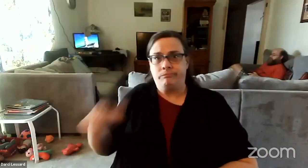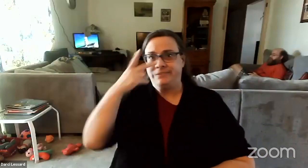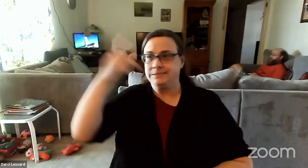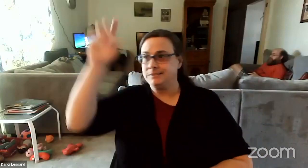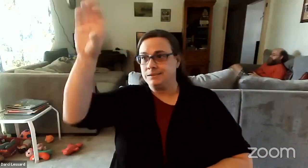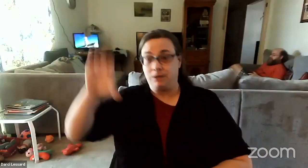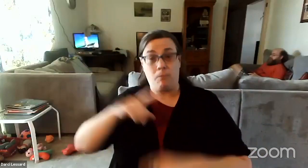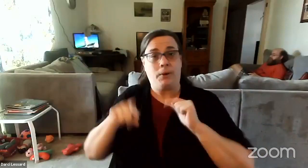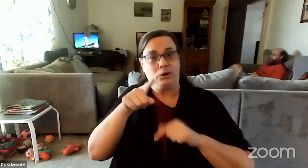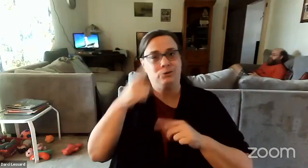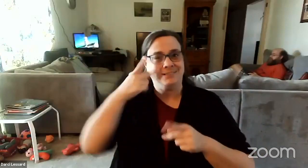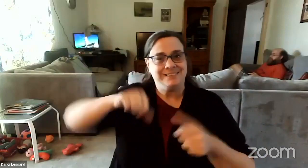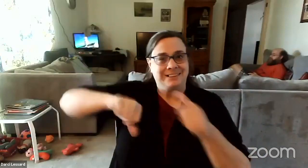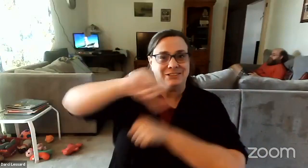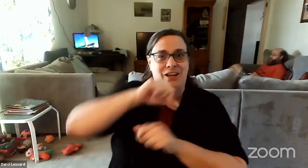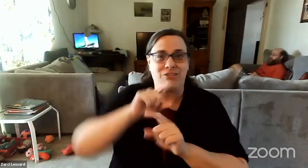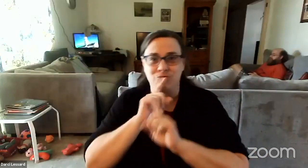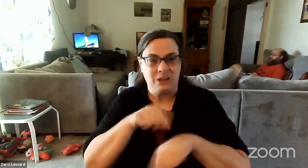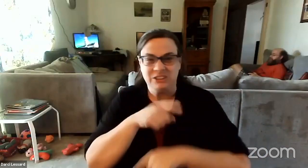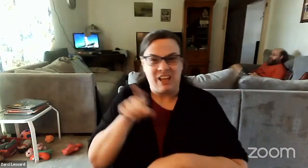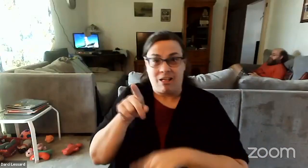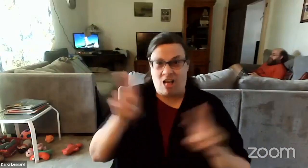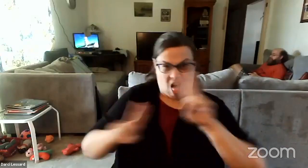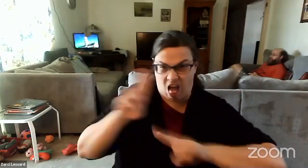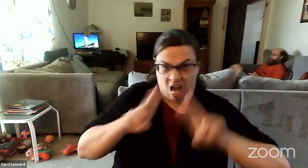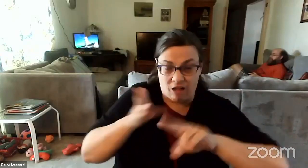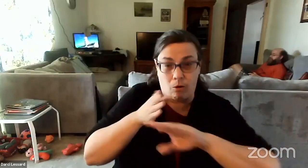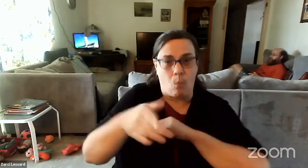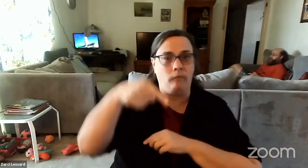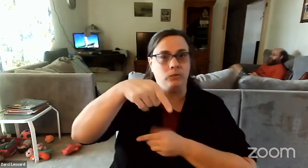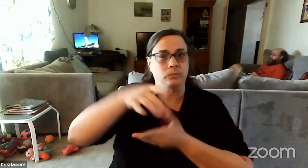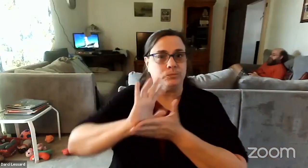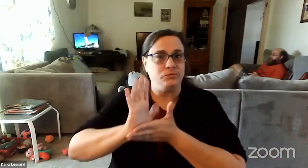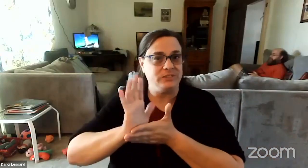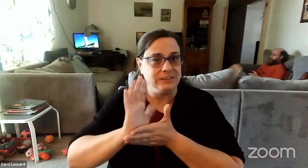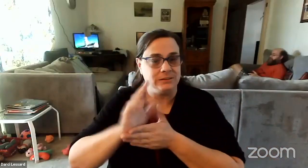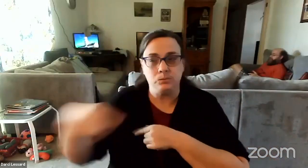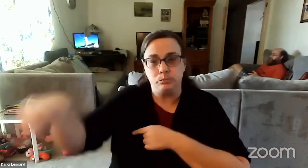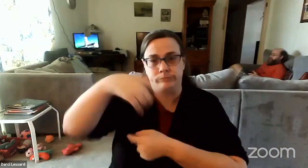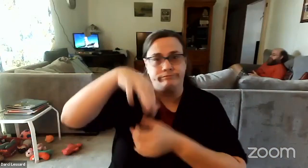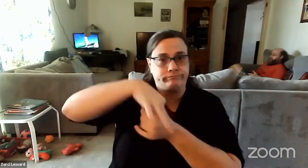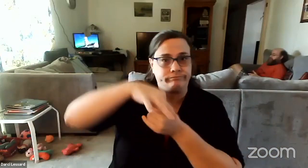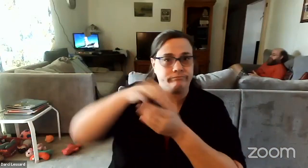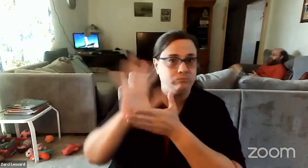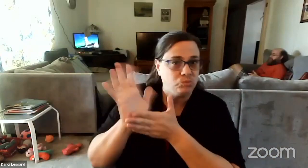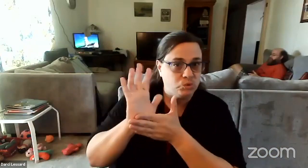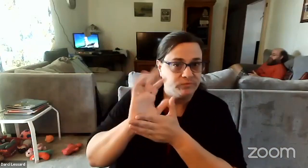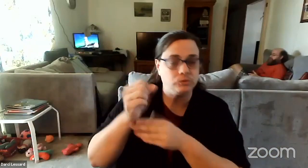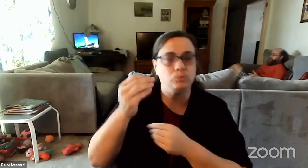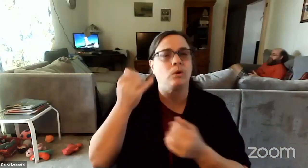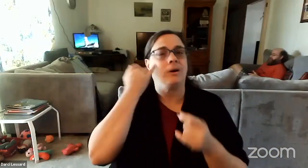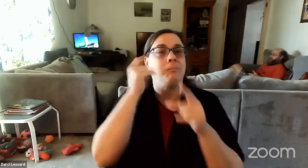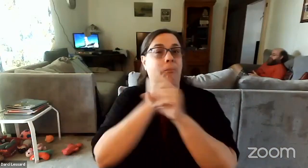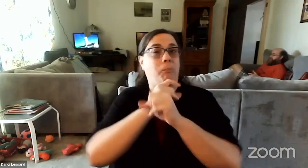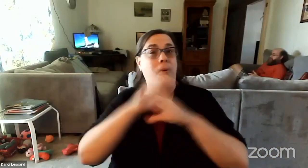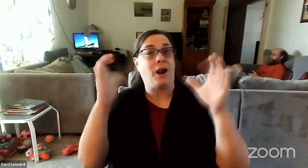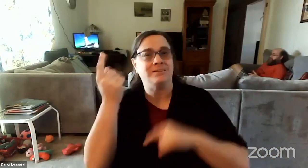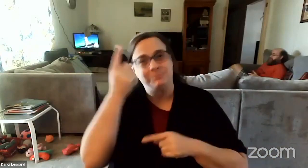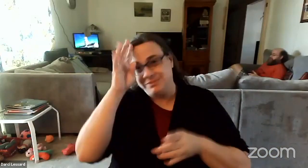But I think the function is very much the same, where you can see each other, and it's generally centered